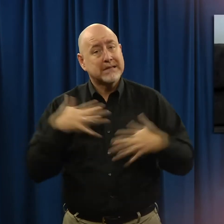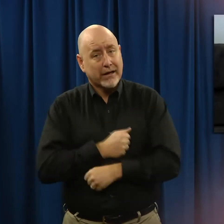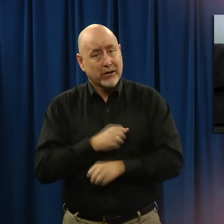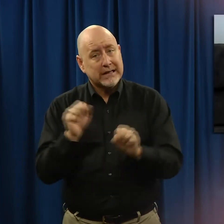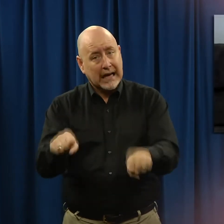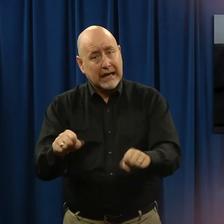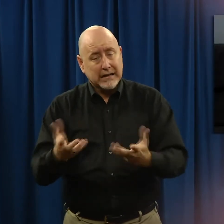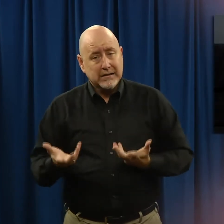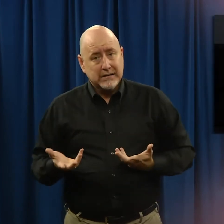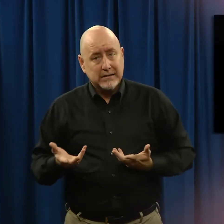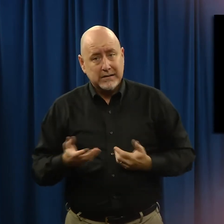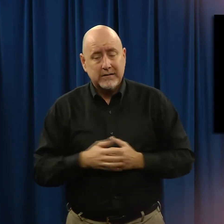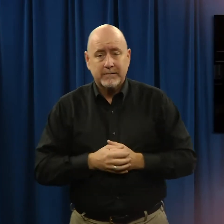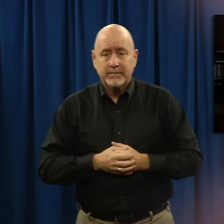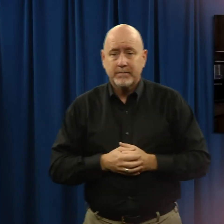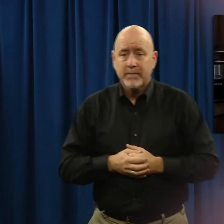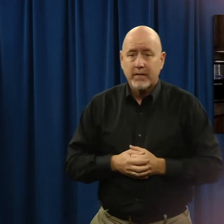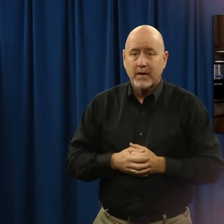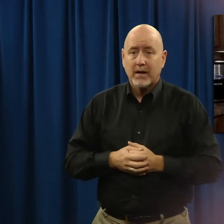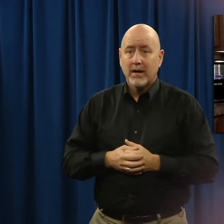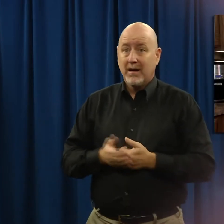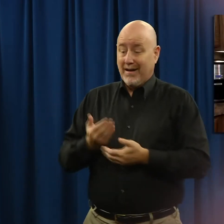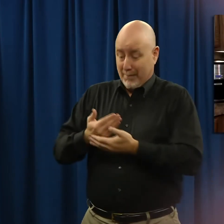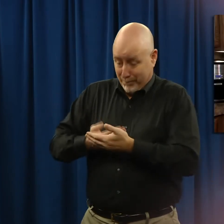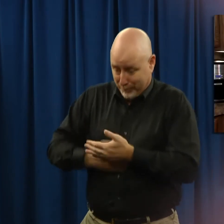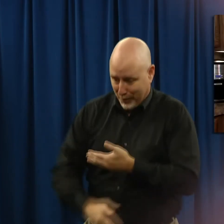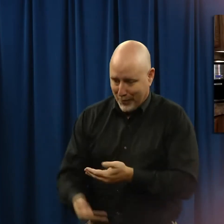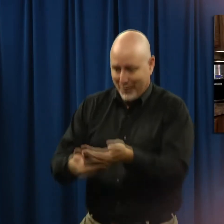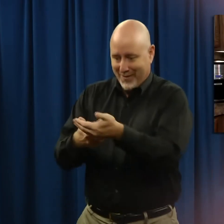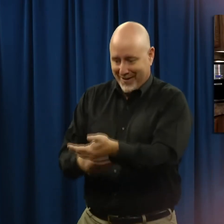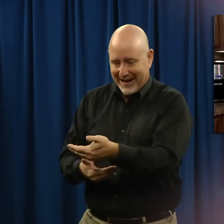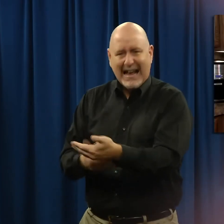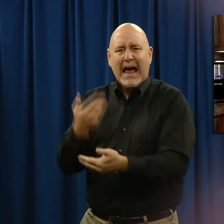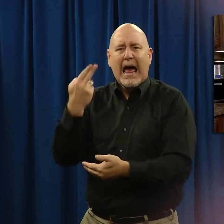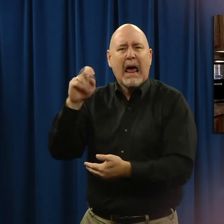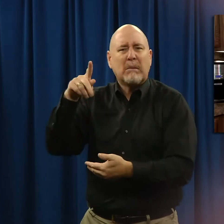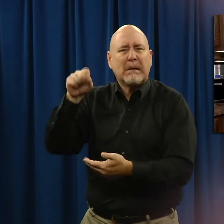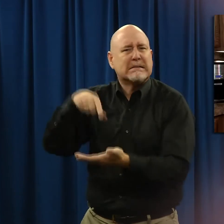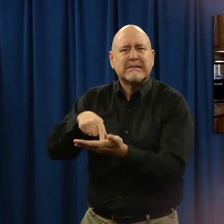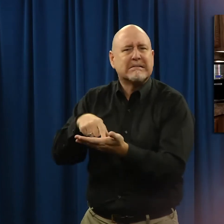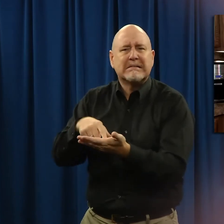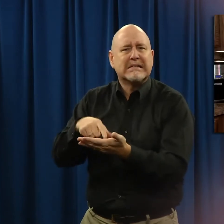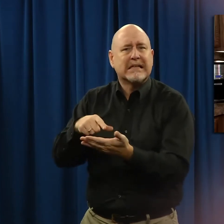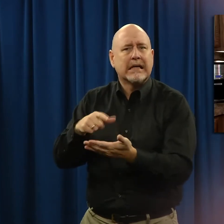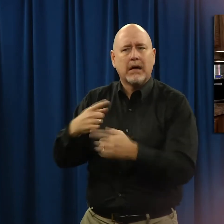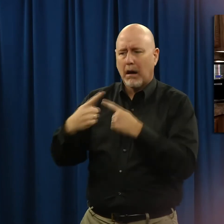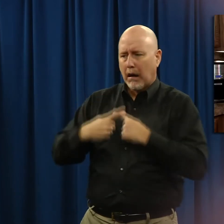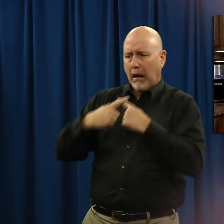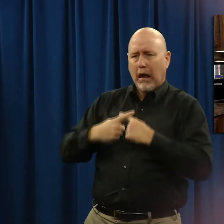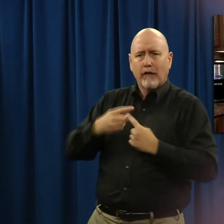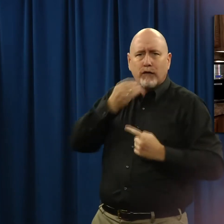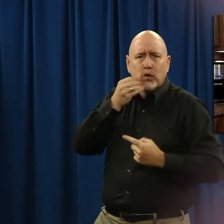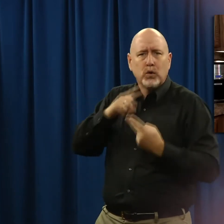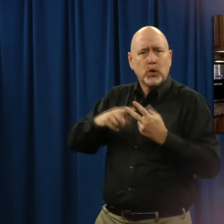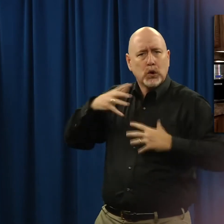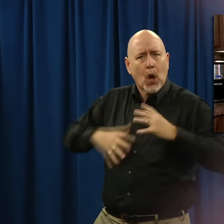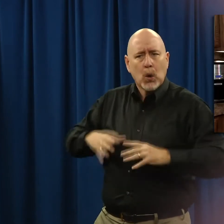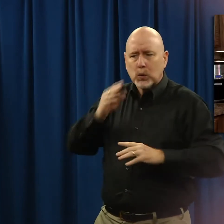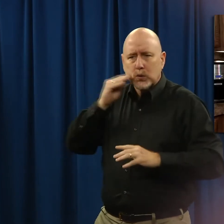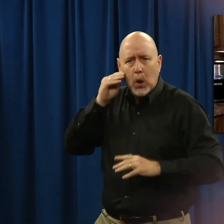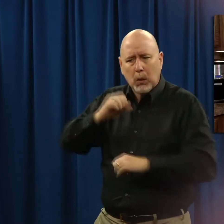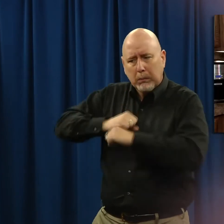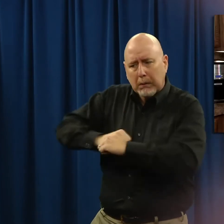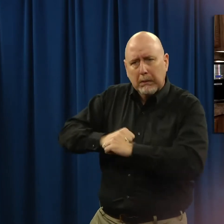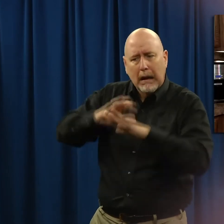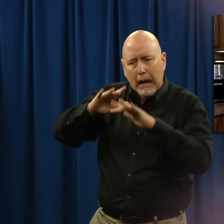time. When you bring a child into the world, its helpless little life depends on you for everything, for food, clothing, shelter,